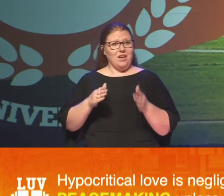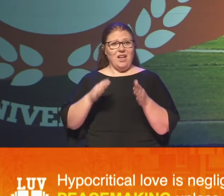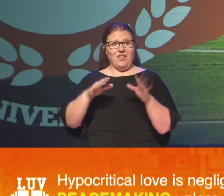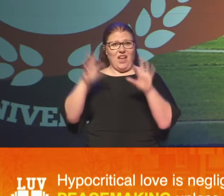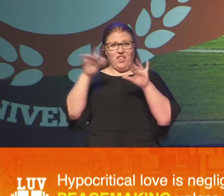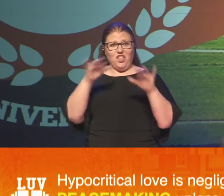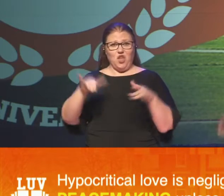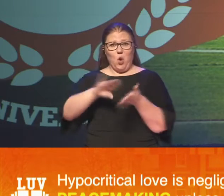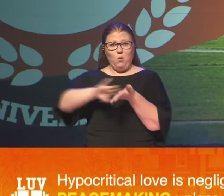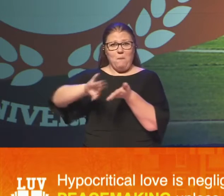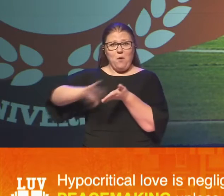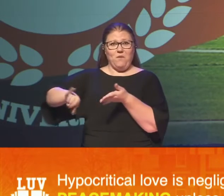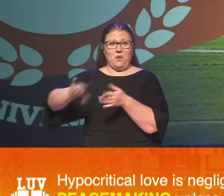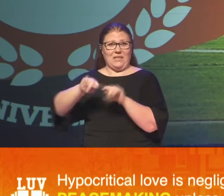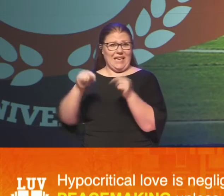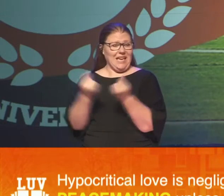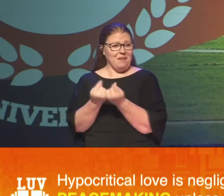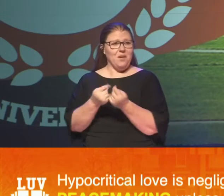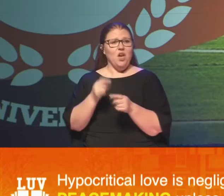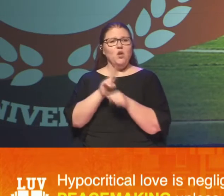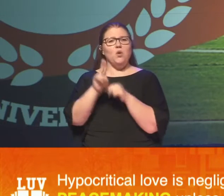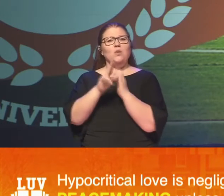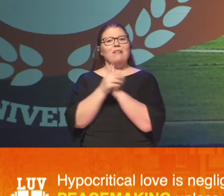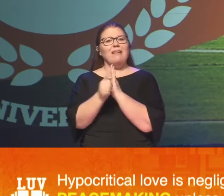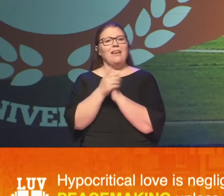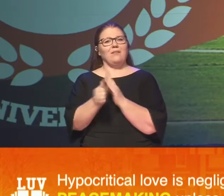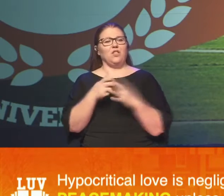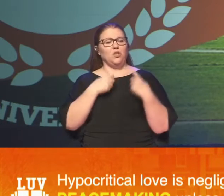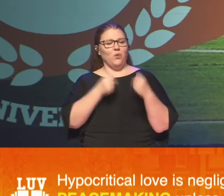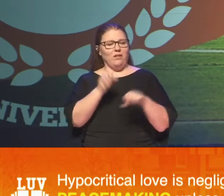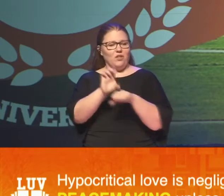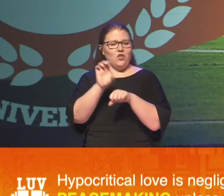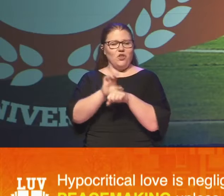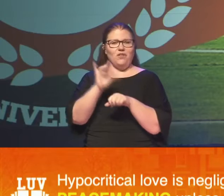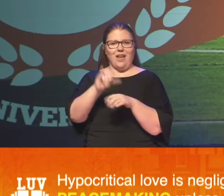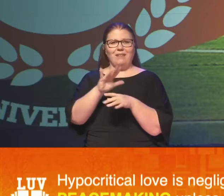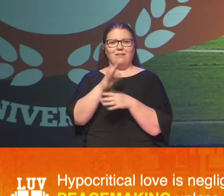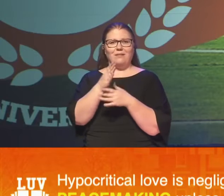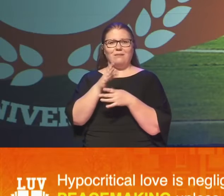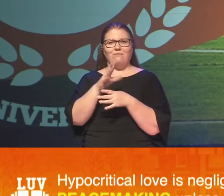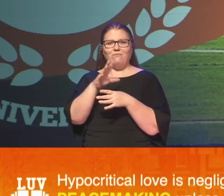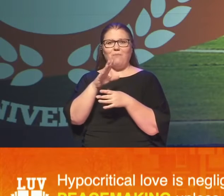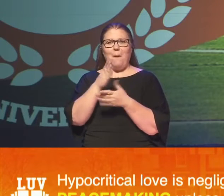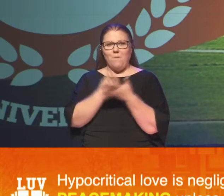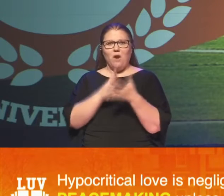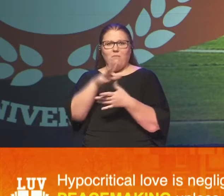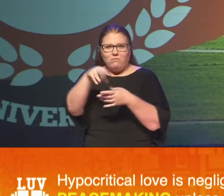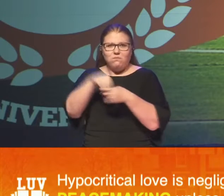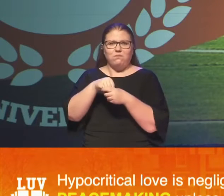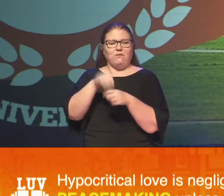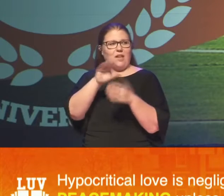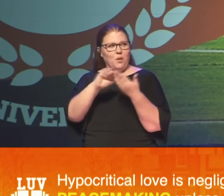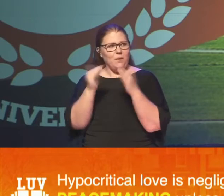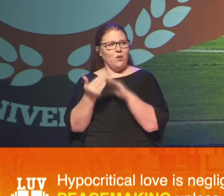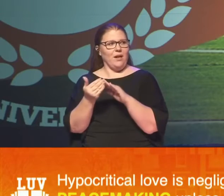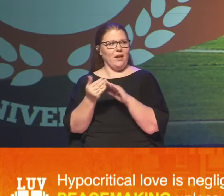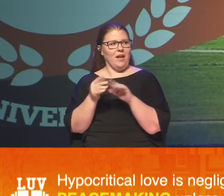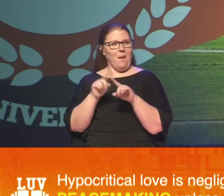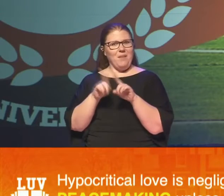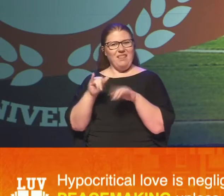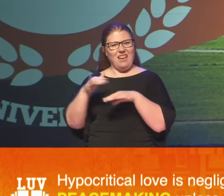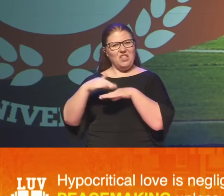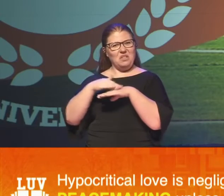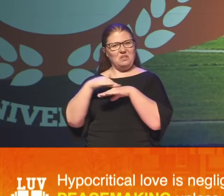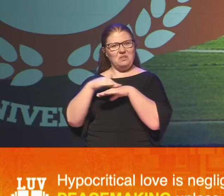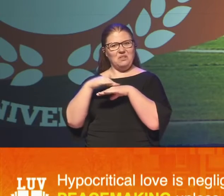use your gifts to strengthen the church. That's a part of participating in community. But I think that's kind of like scratching the